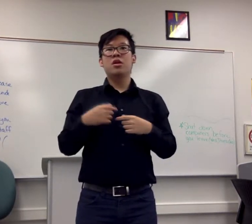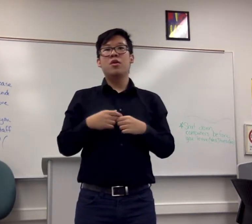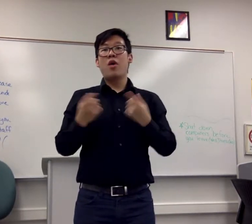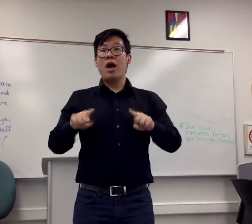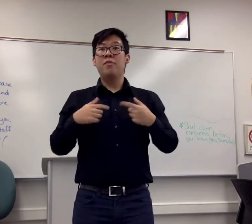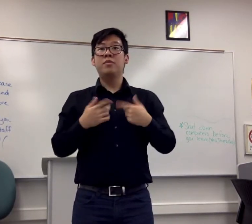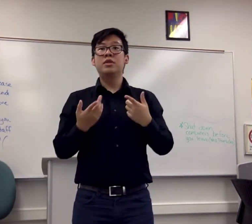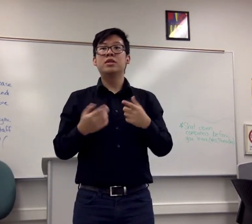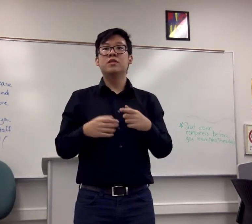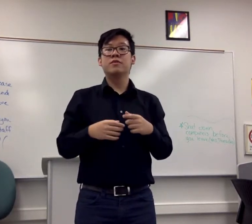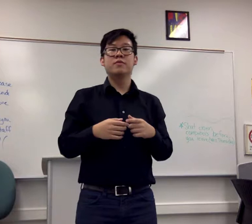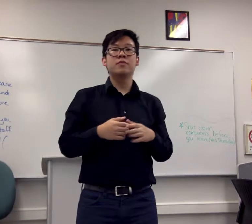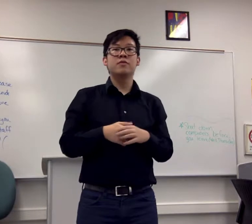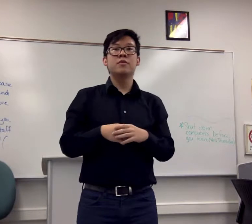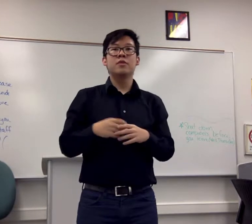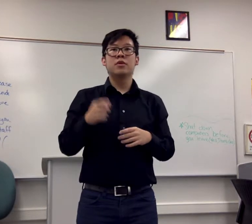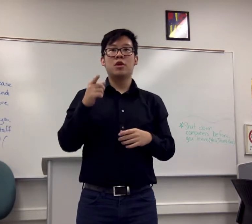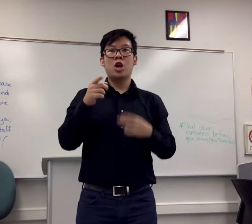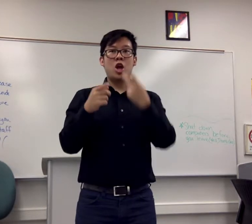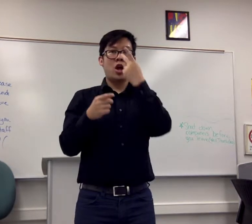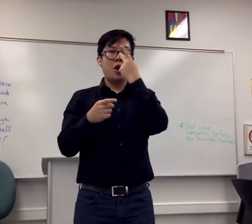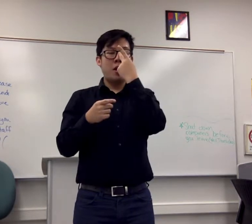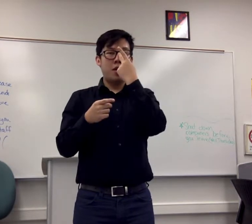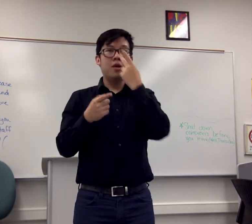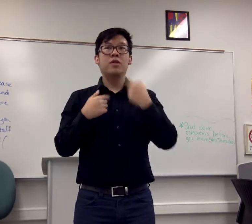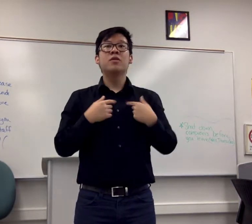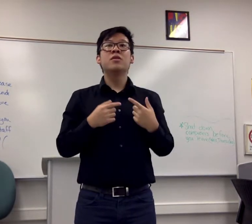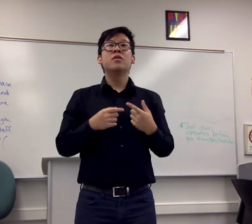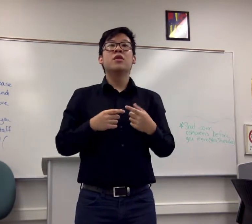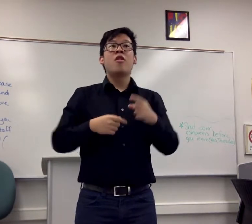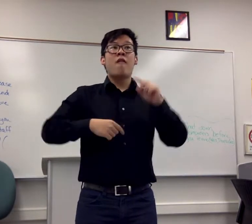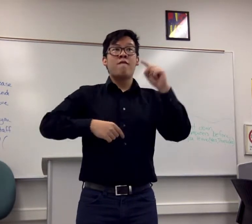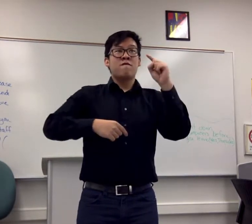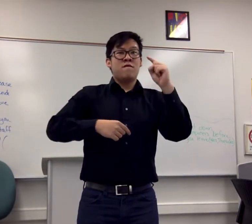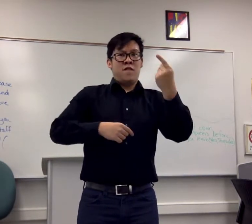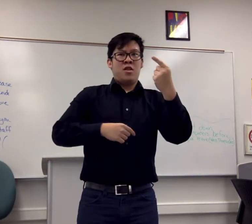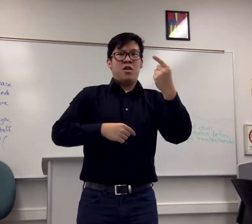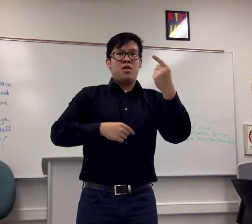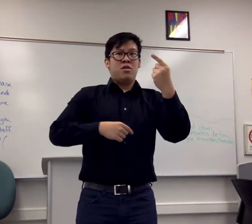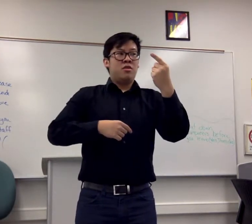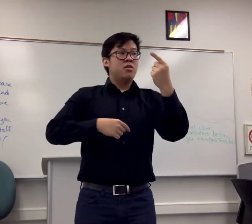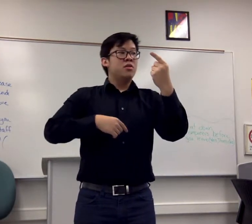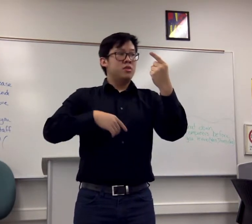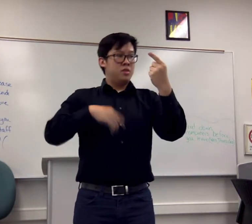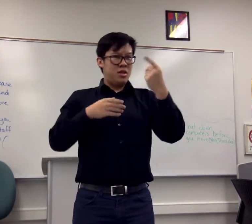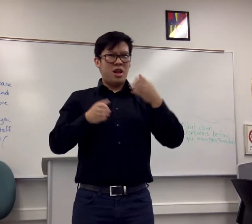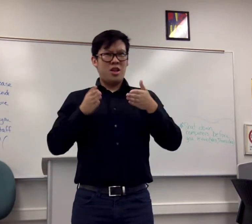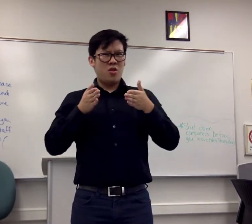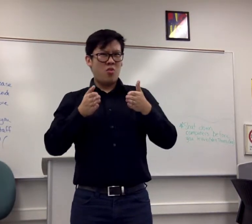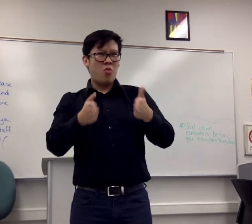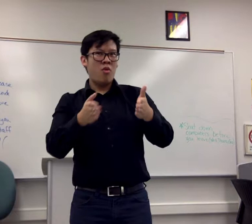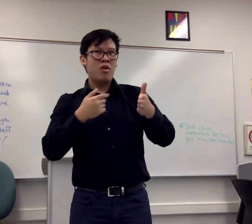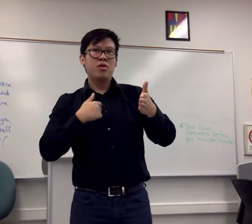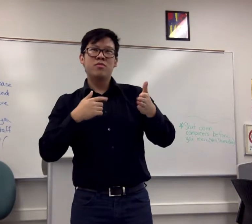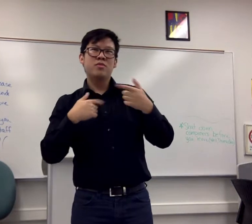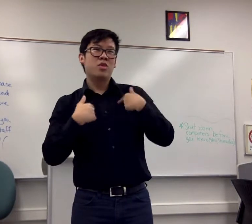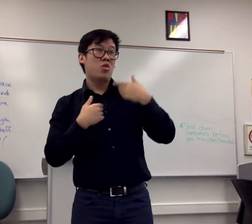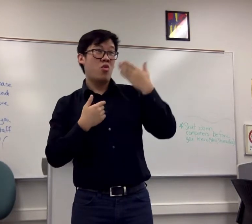flitted through my mind because that's usually what the first avenue is. Right, correct. It's, you don't know. You haven't teamed with